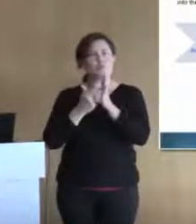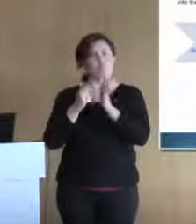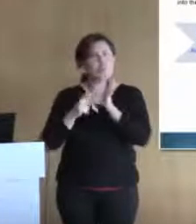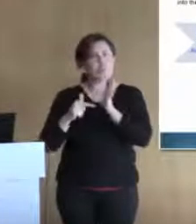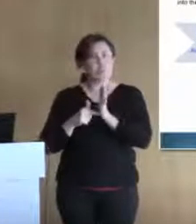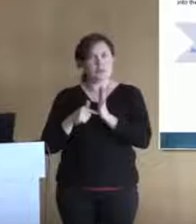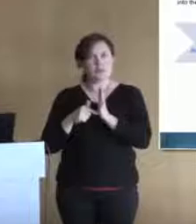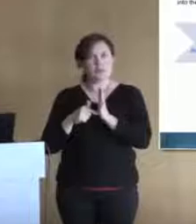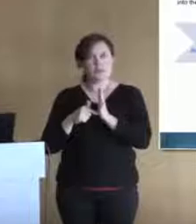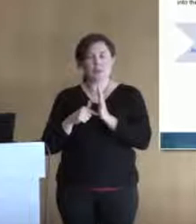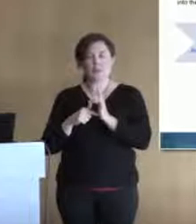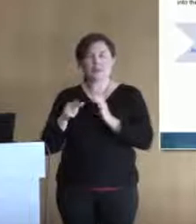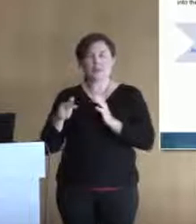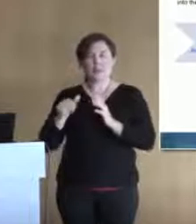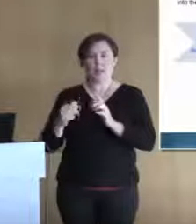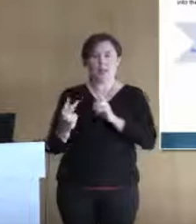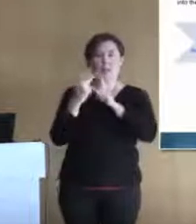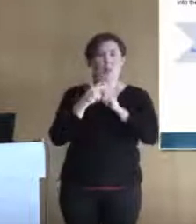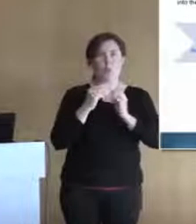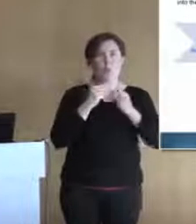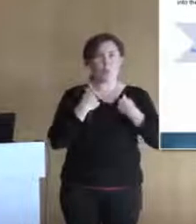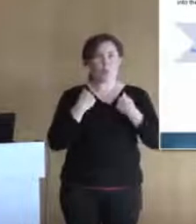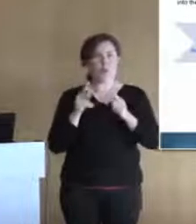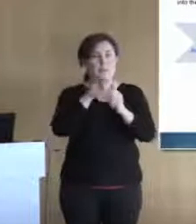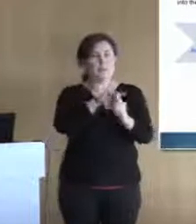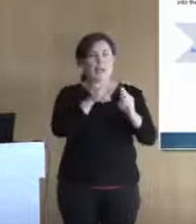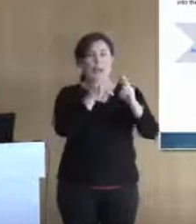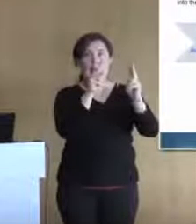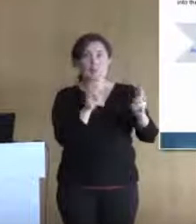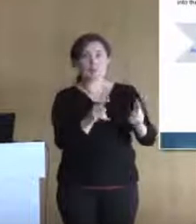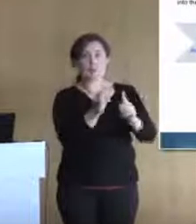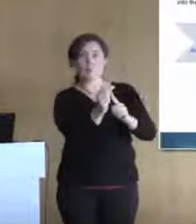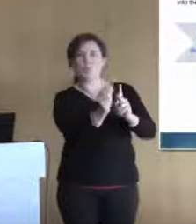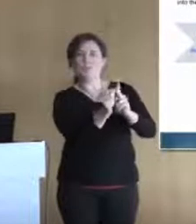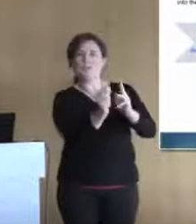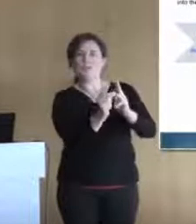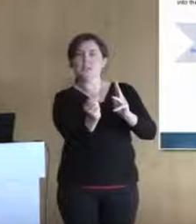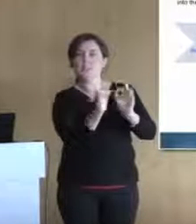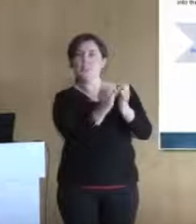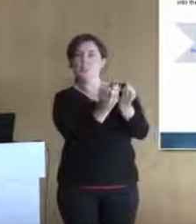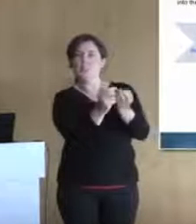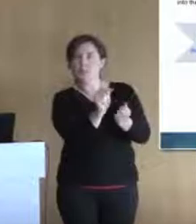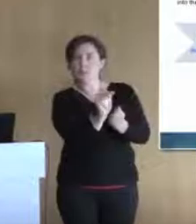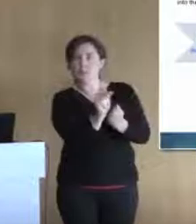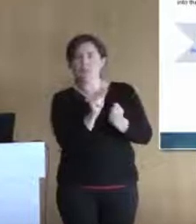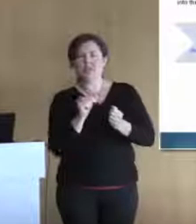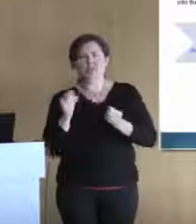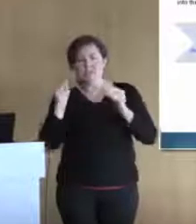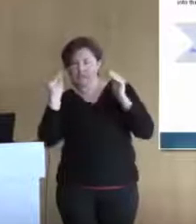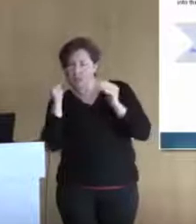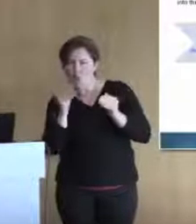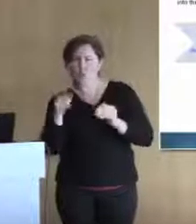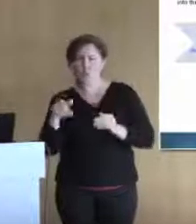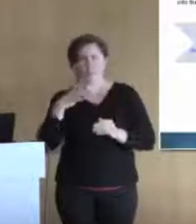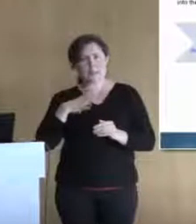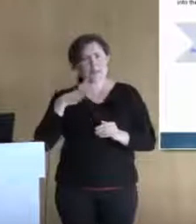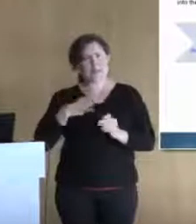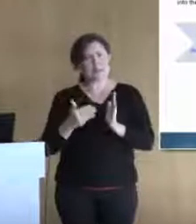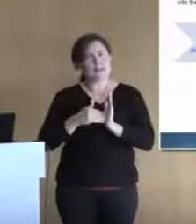on the basis that it's the best fit. So let's say somebody applied and they were living in the private rental